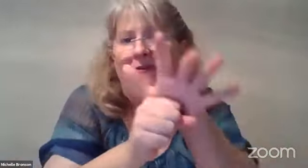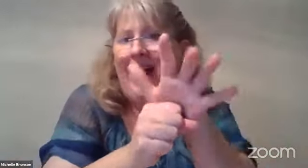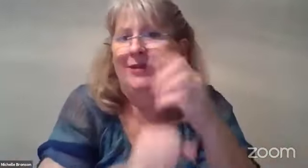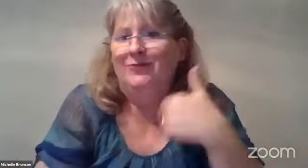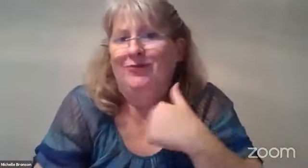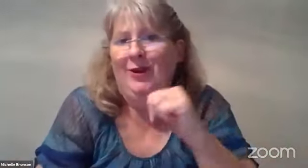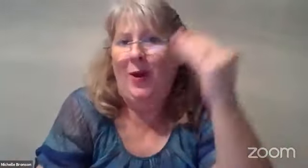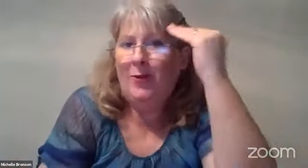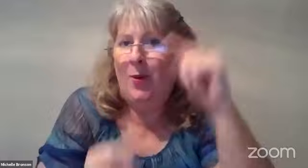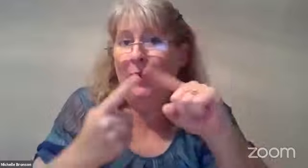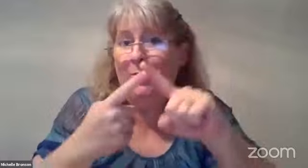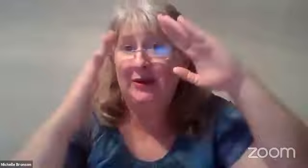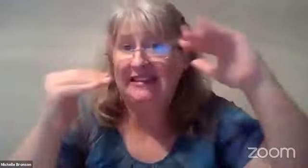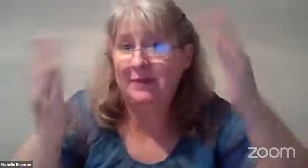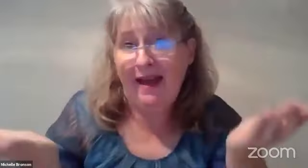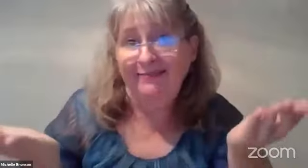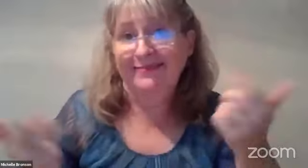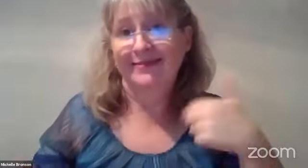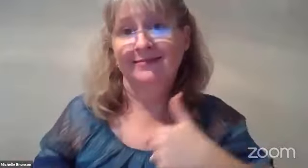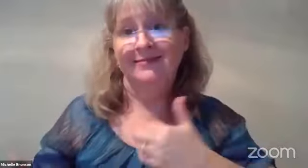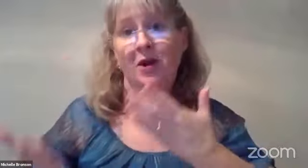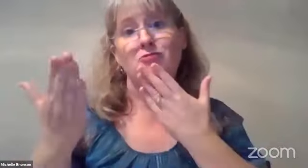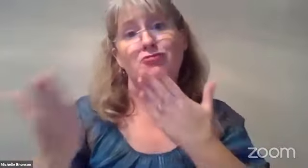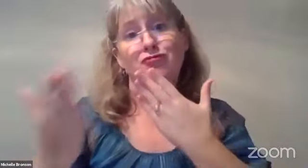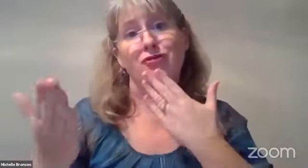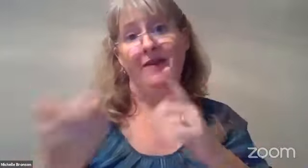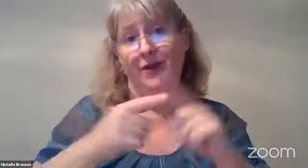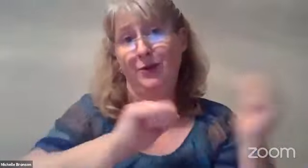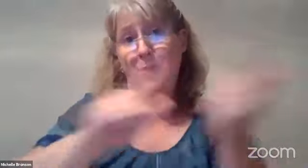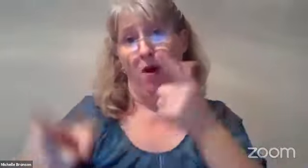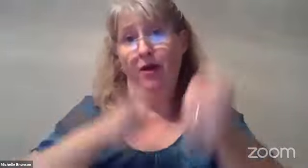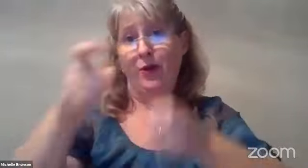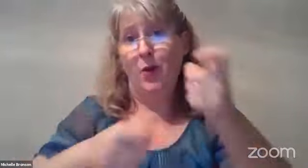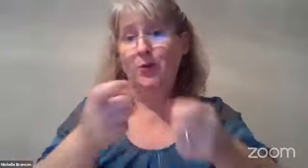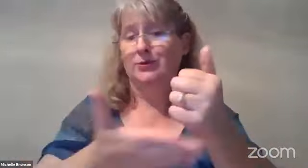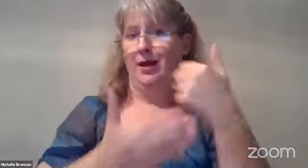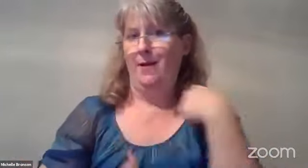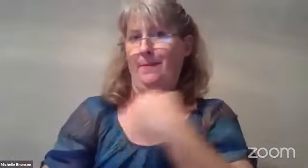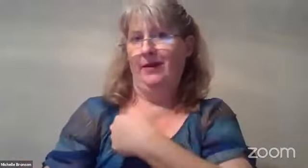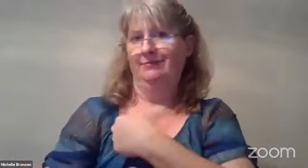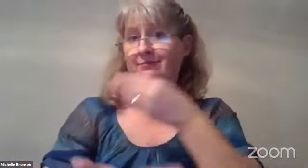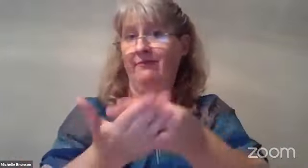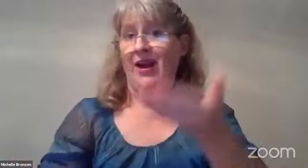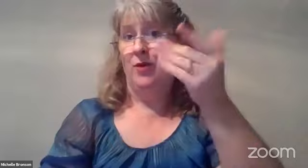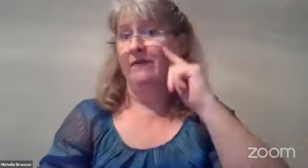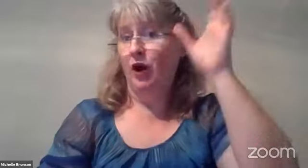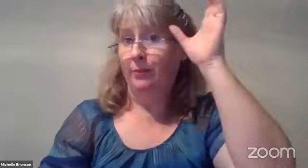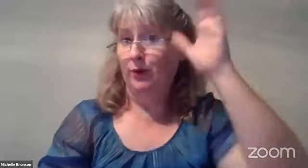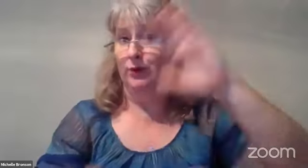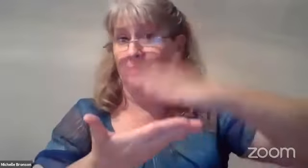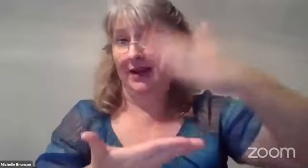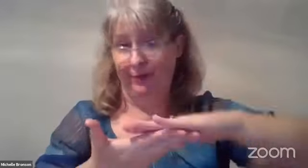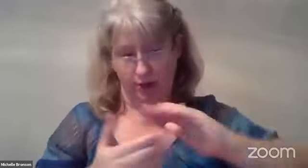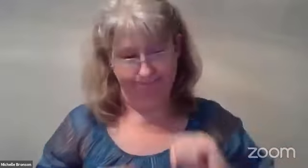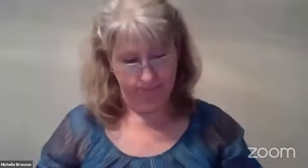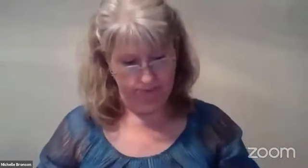very grateful for. Again, because of COVID-19, we didn't know what to expect, but we are very grateful for everybody who donated